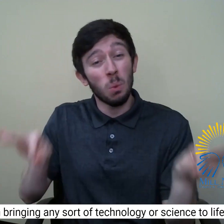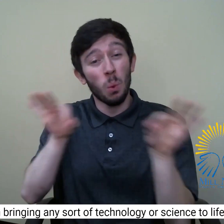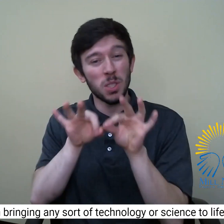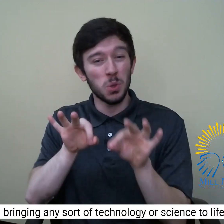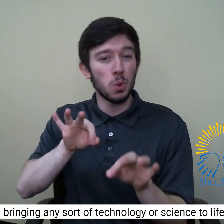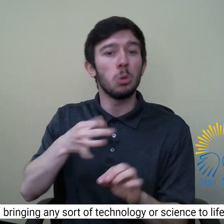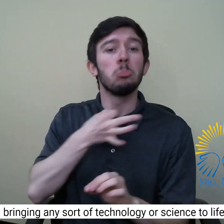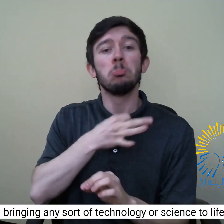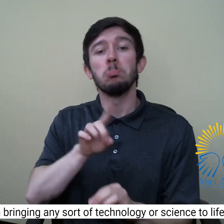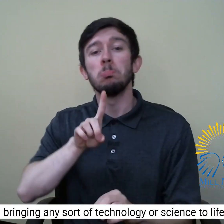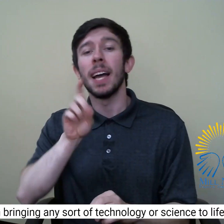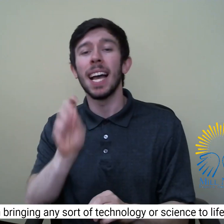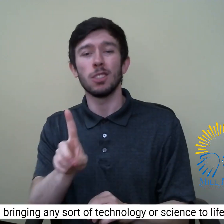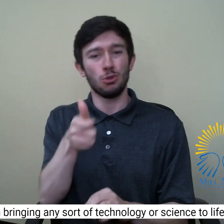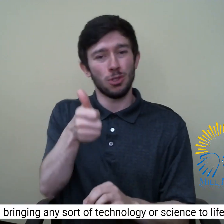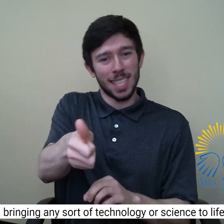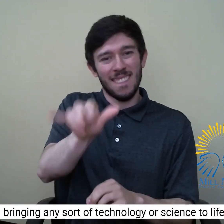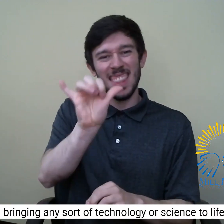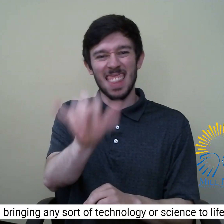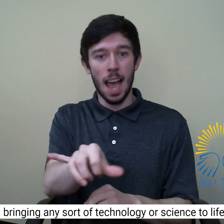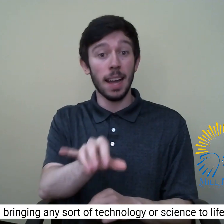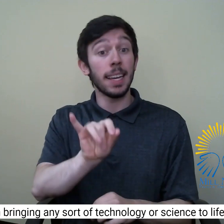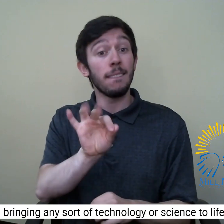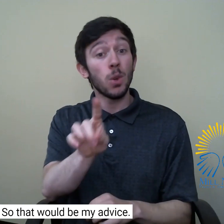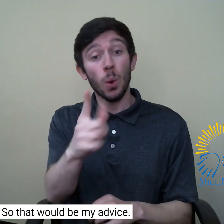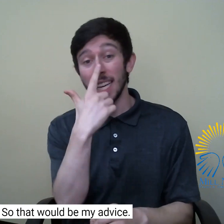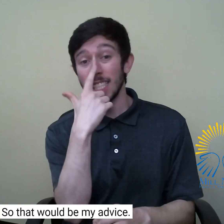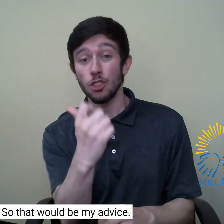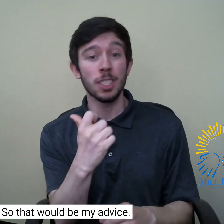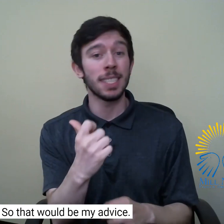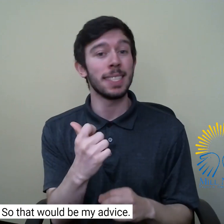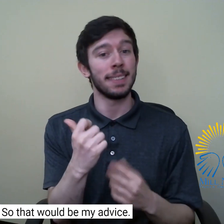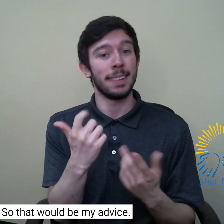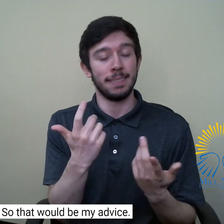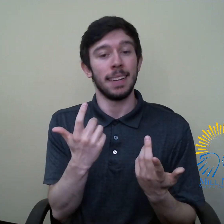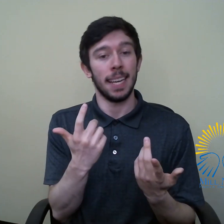any sort of technology or science to life. So that would be my advice.